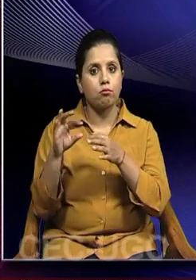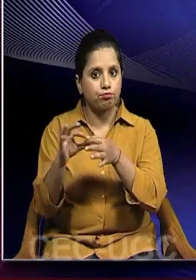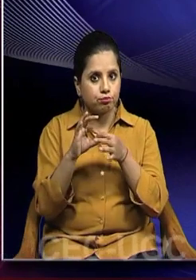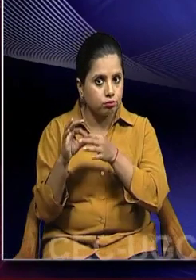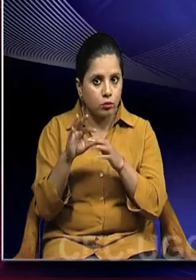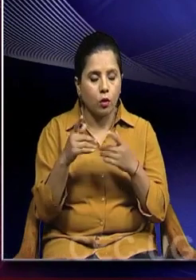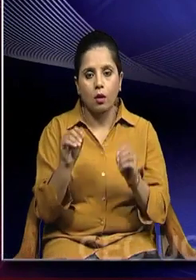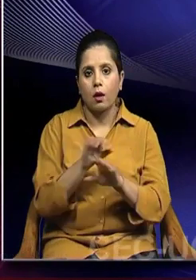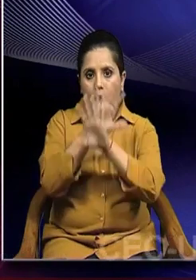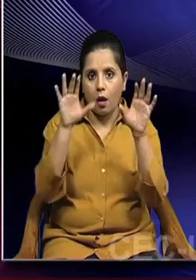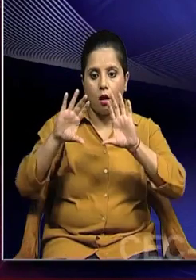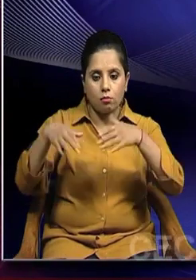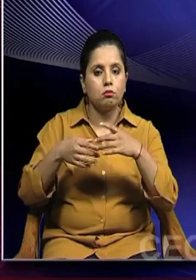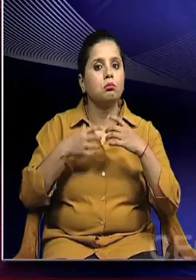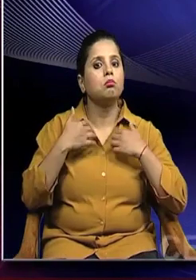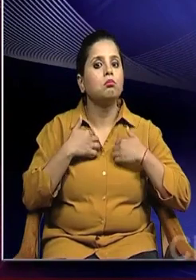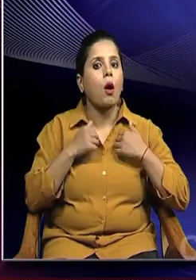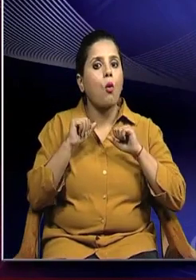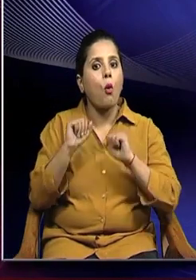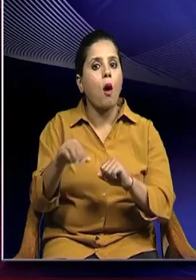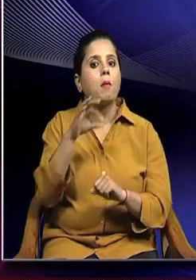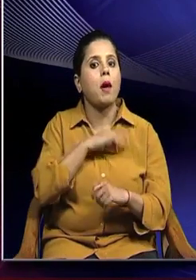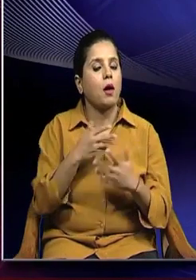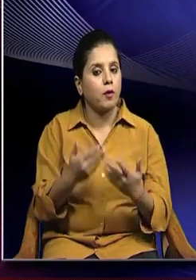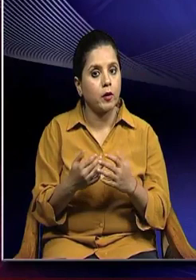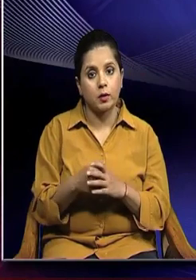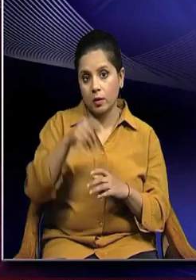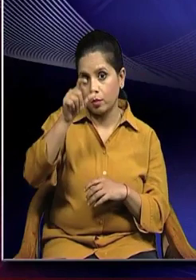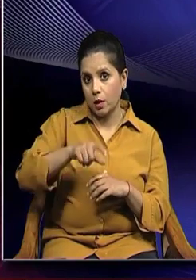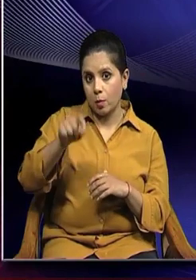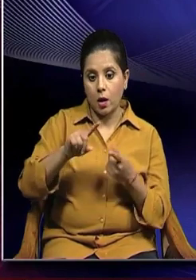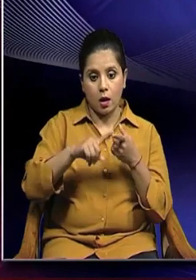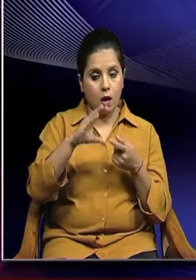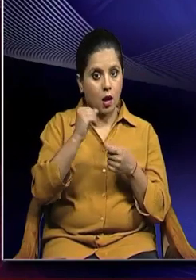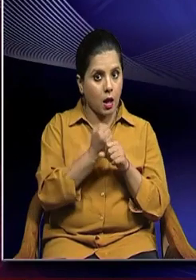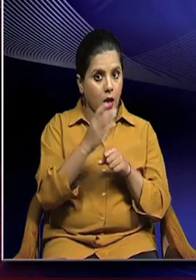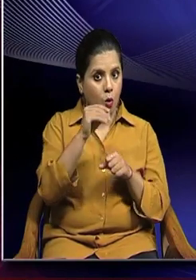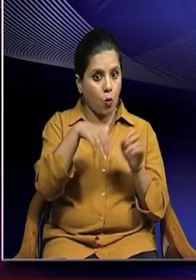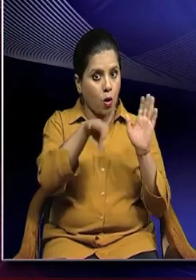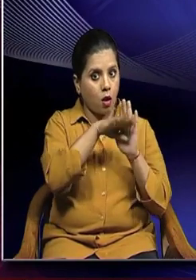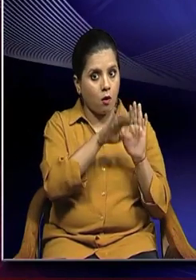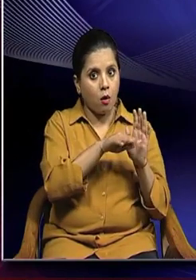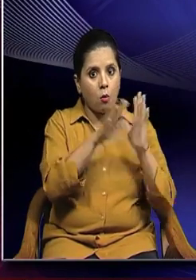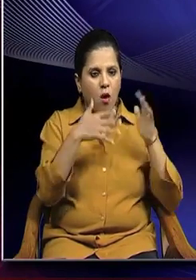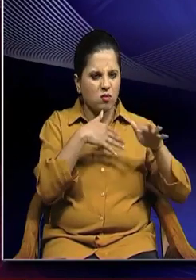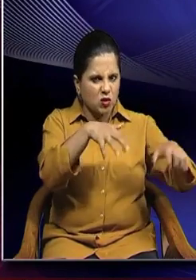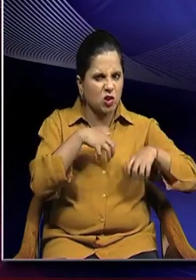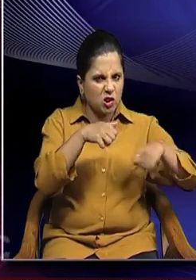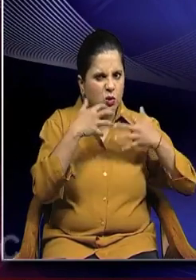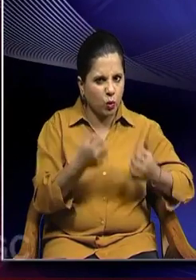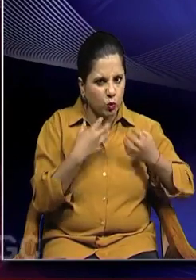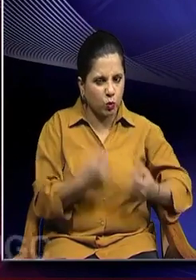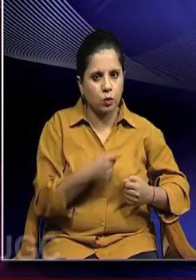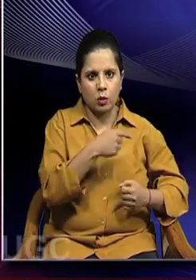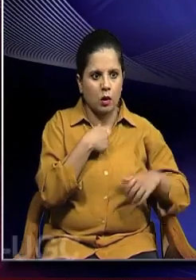as enlightened collective interest. People at the ego level display high grabbing orientation. They feel that I